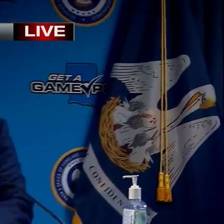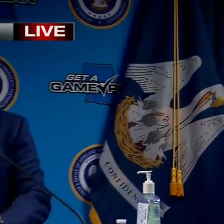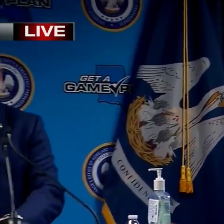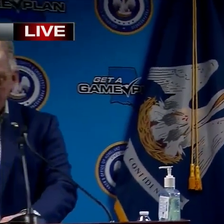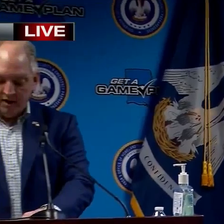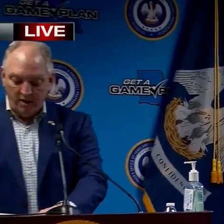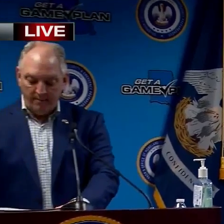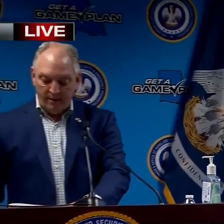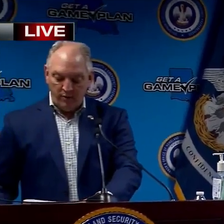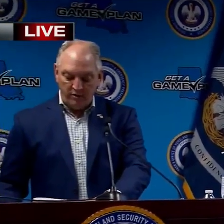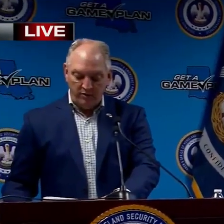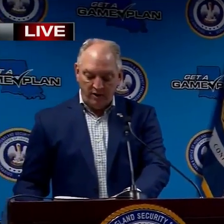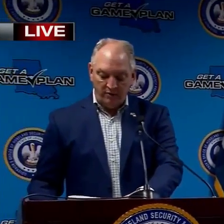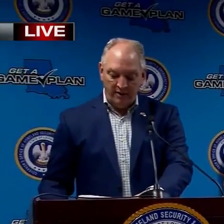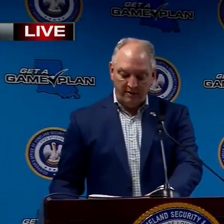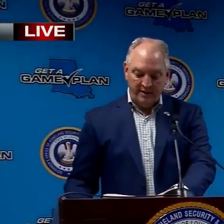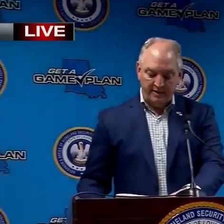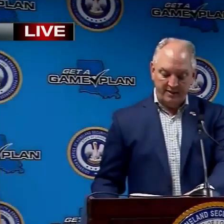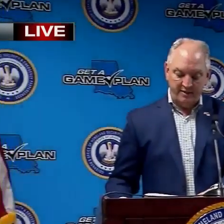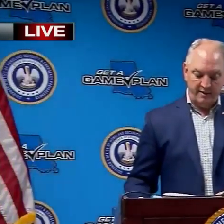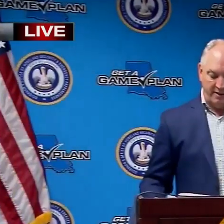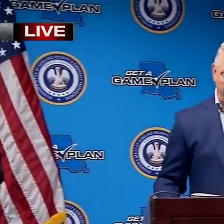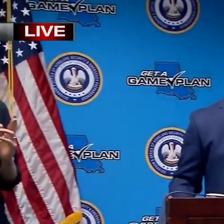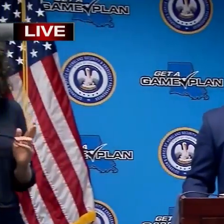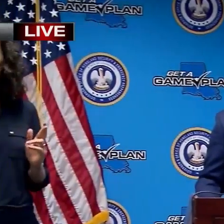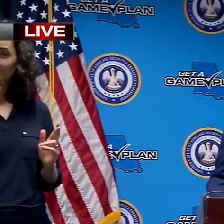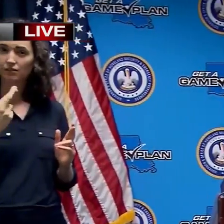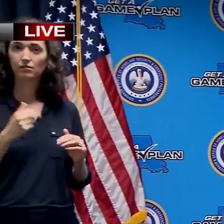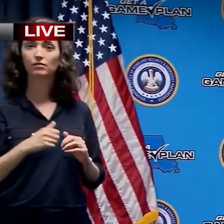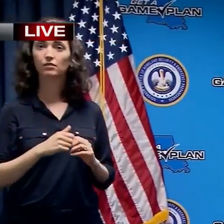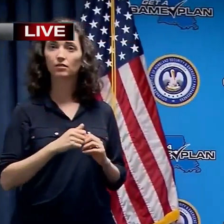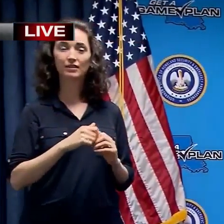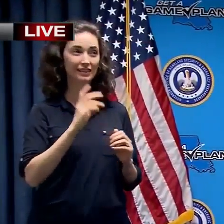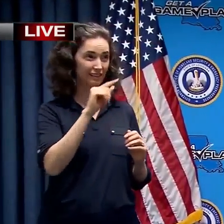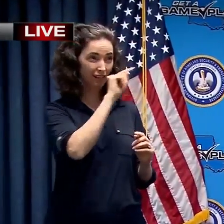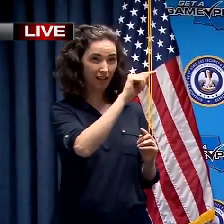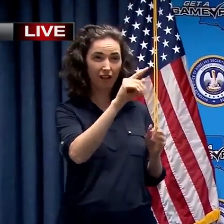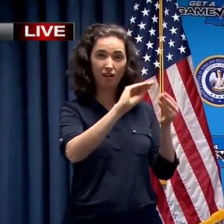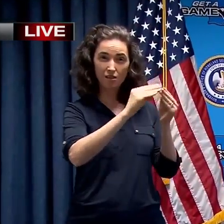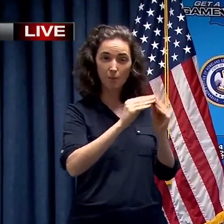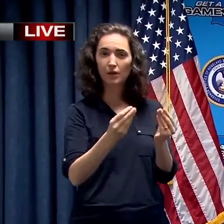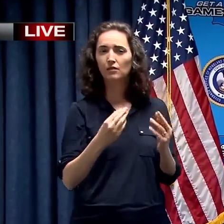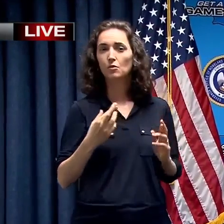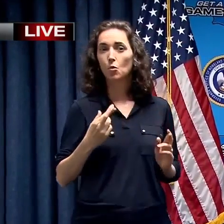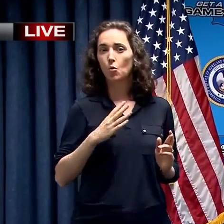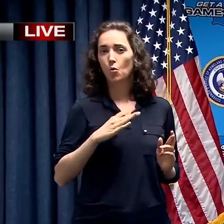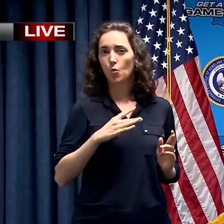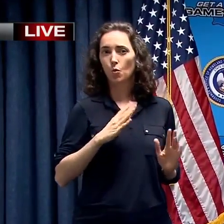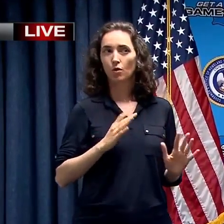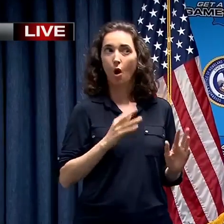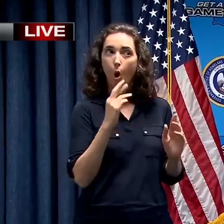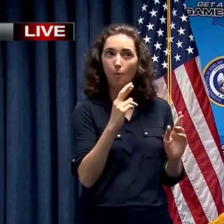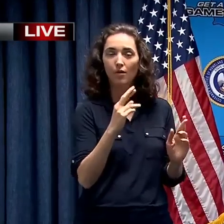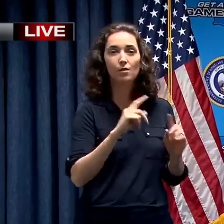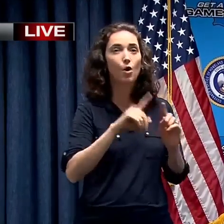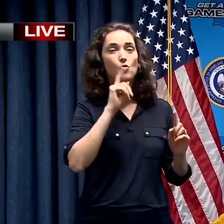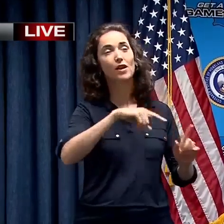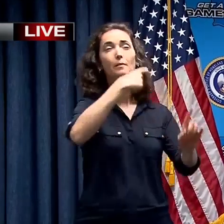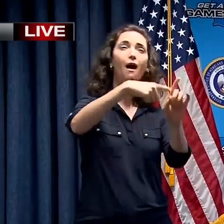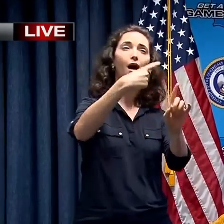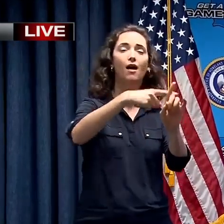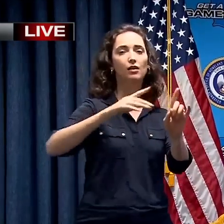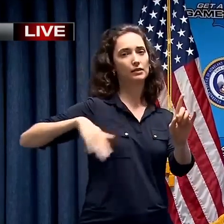early. But we do know that the amount of compliance that we're getting is not enough in order to have the best possible